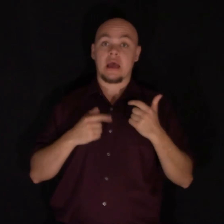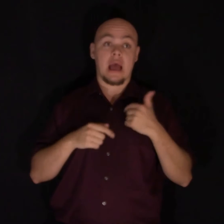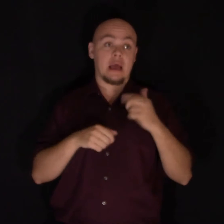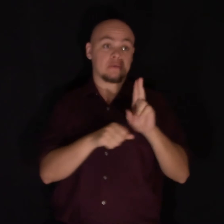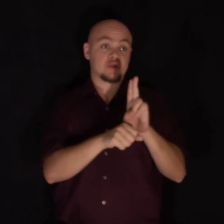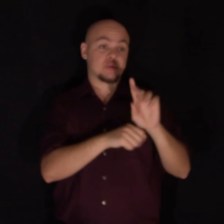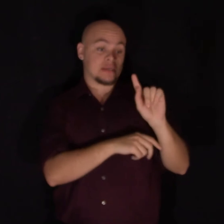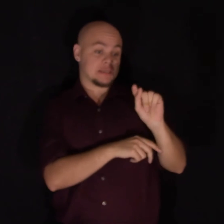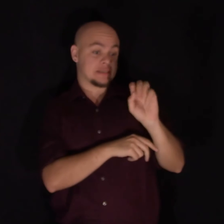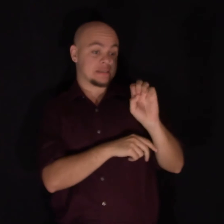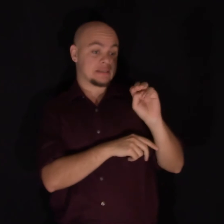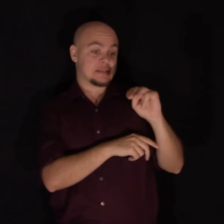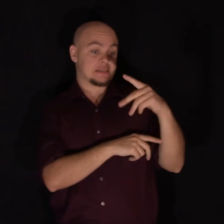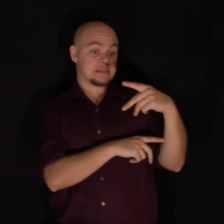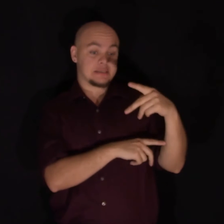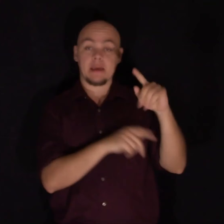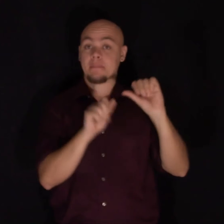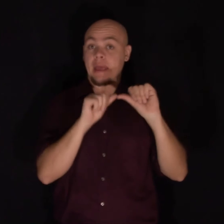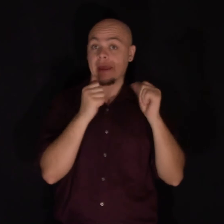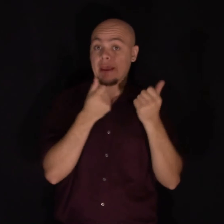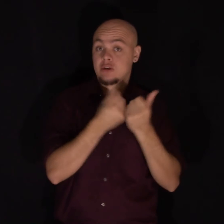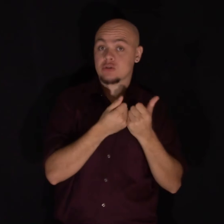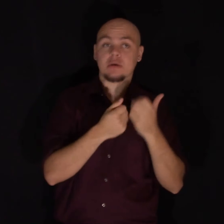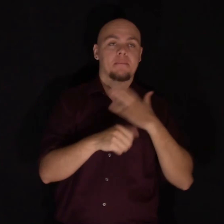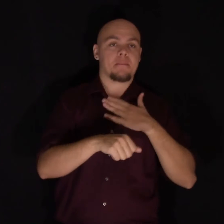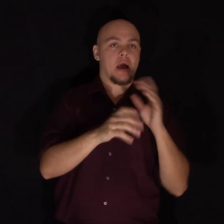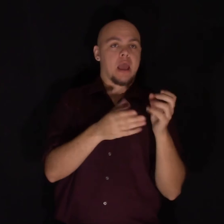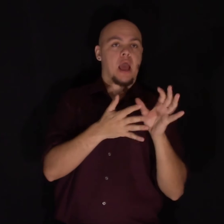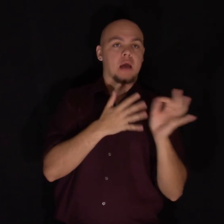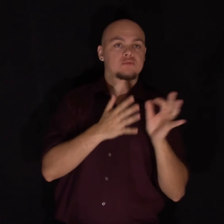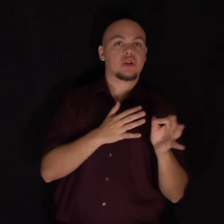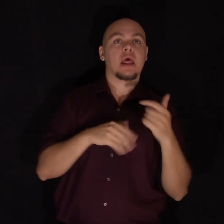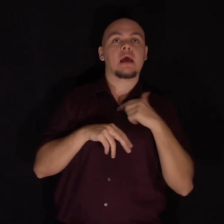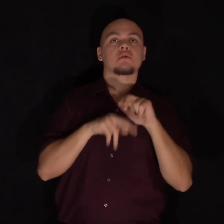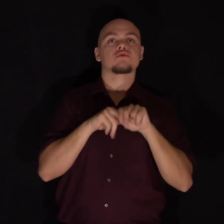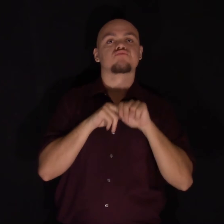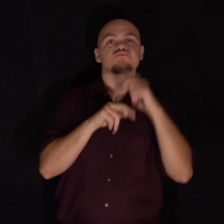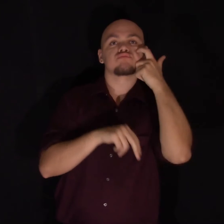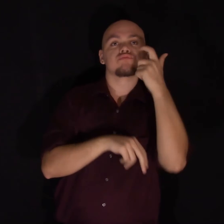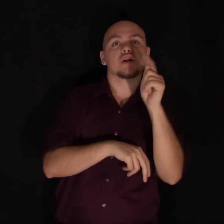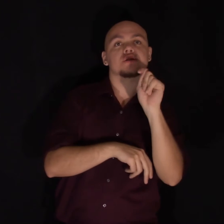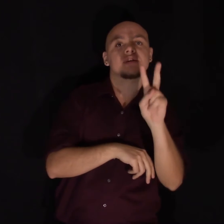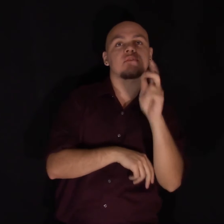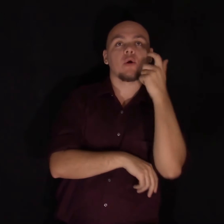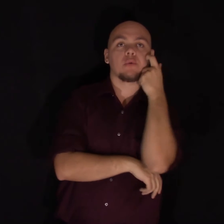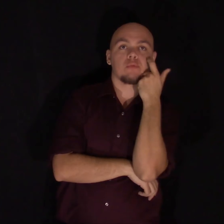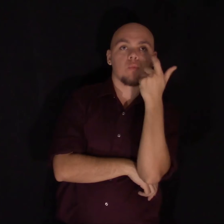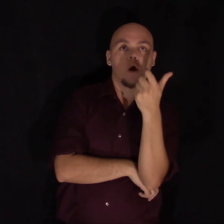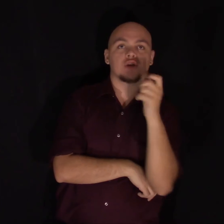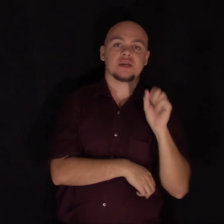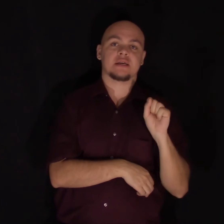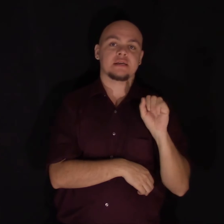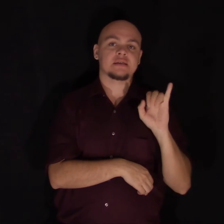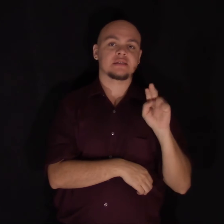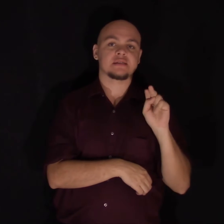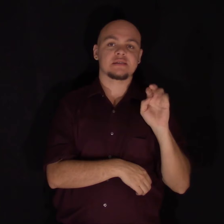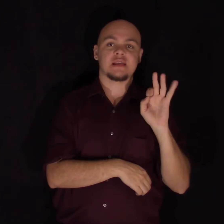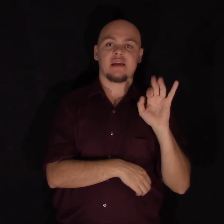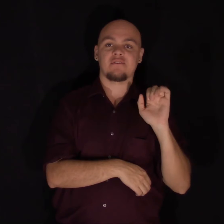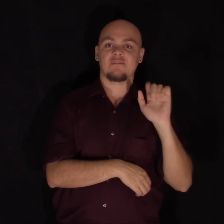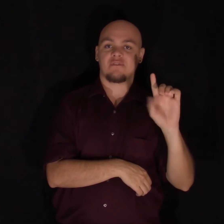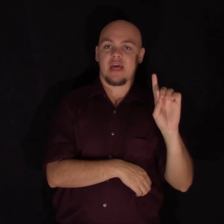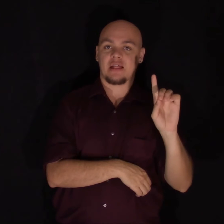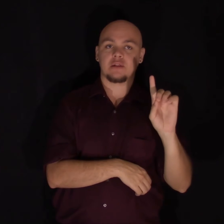options open, and I was sitting around at night in my underwear watching Seinfeld reruns. Actually, I still do that. That's not the worst thing in the world to